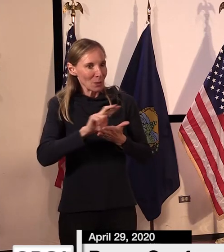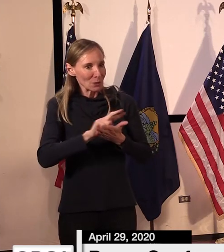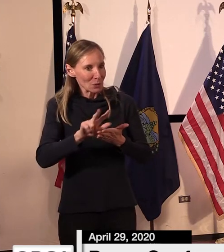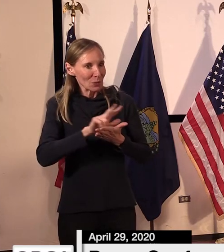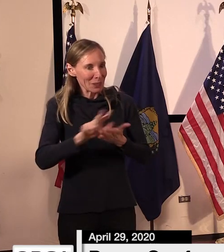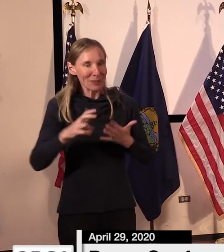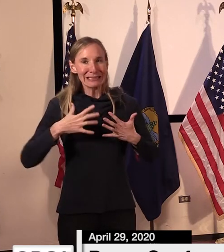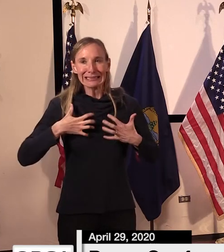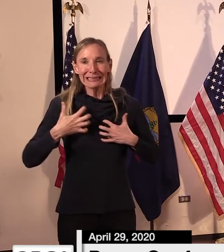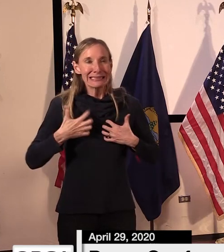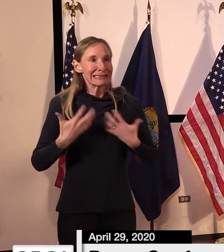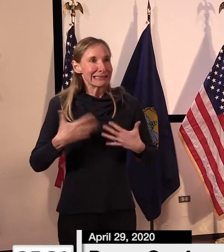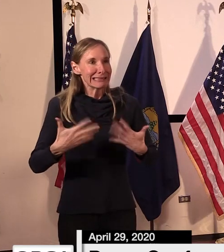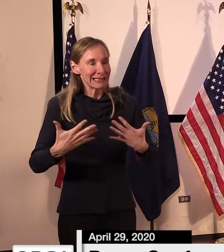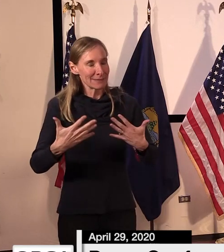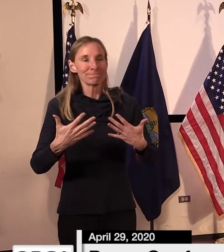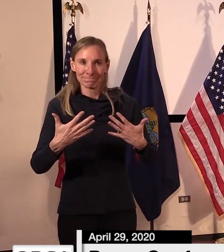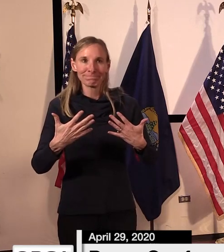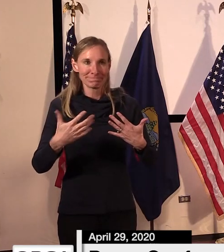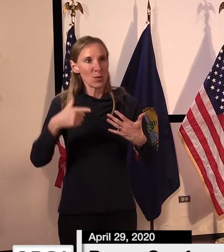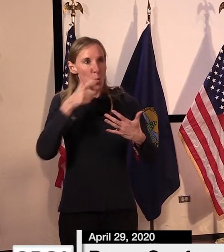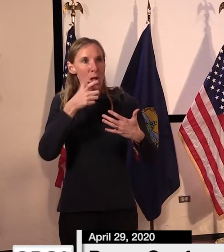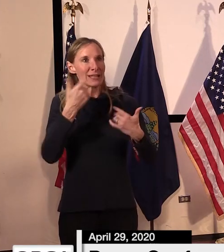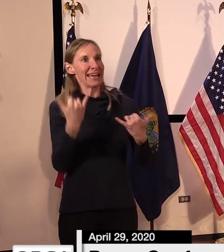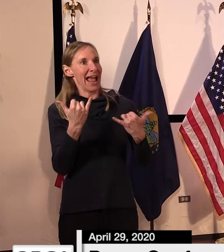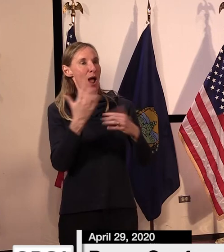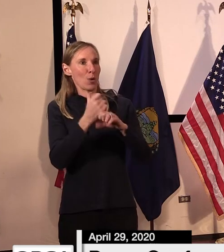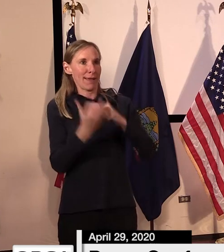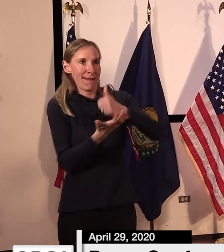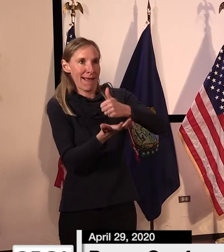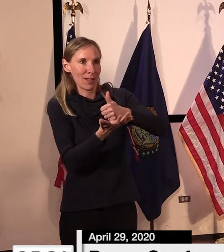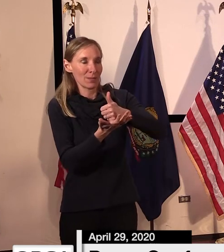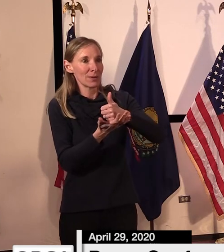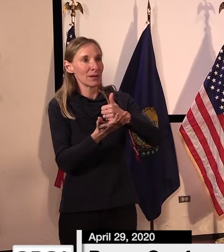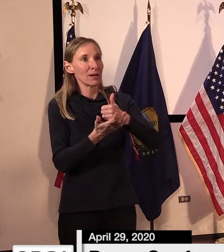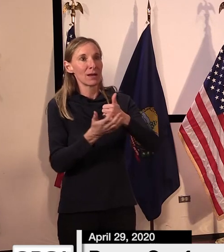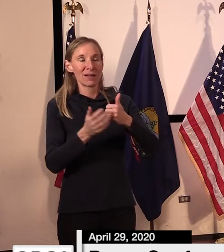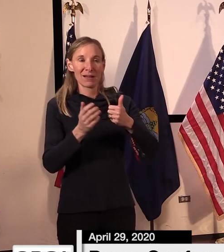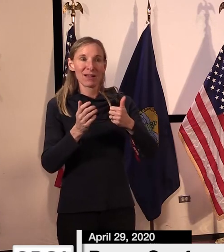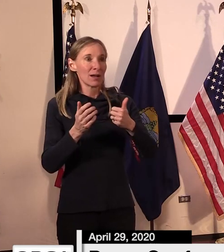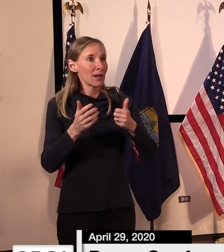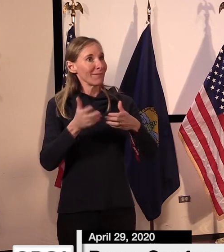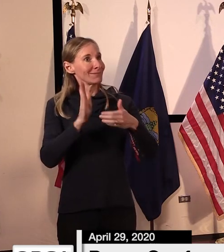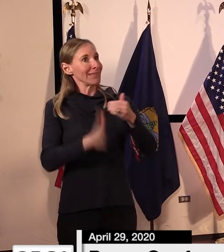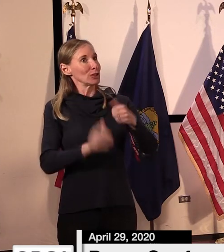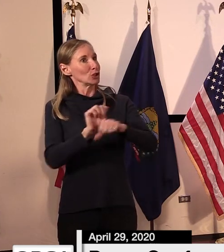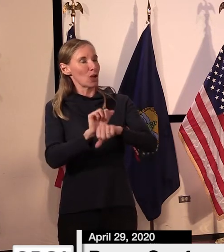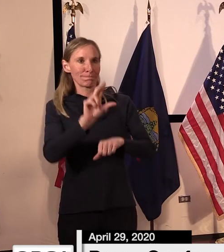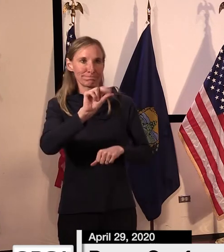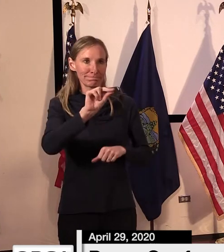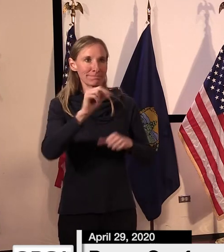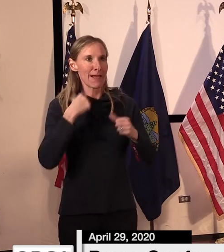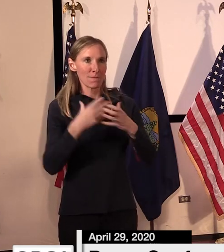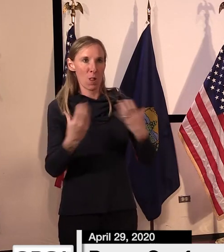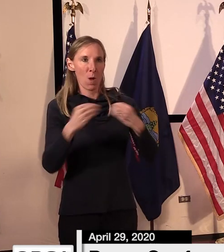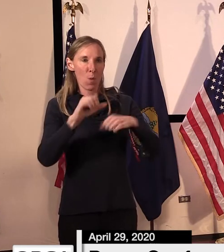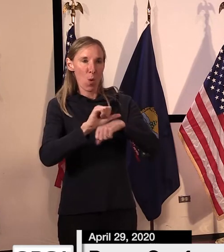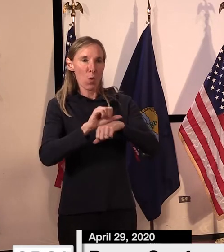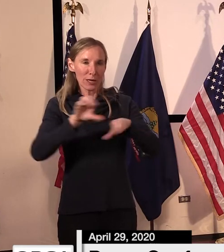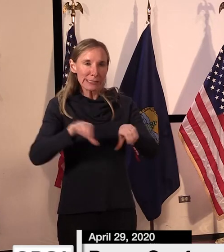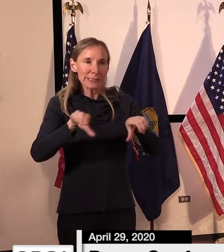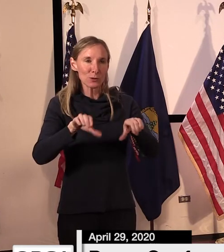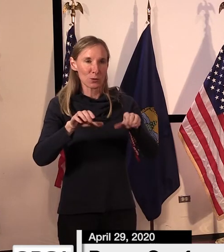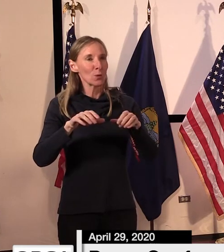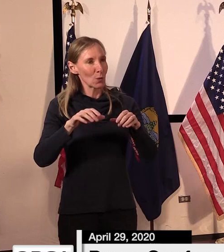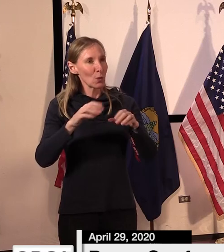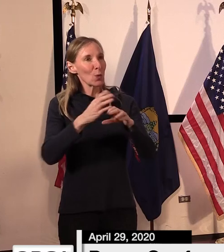But I also know we still have a lot more work to do to get benefits into the hands of all eligible Vermonters, and